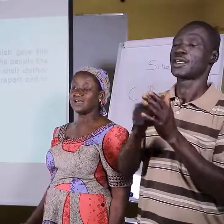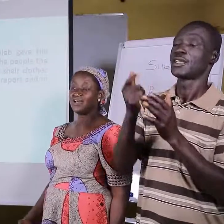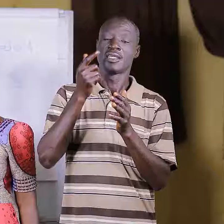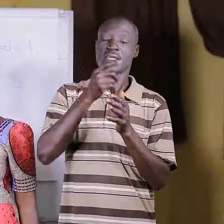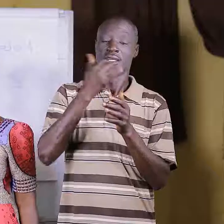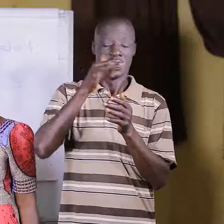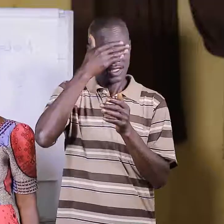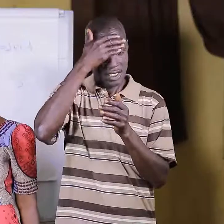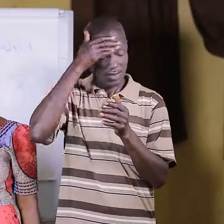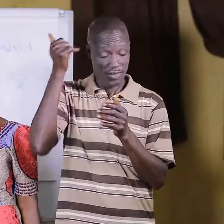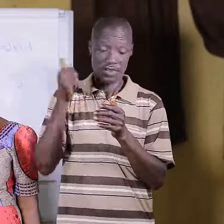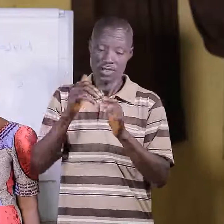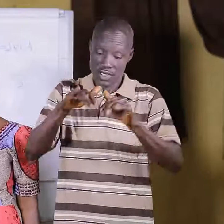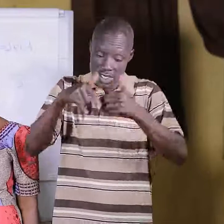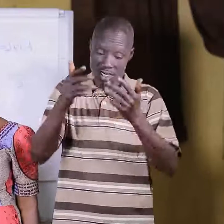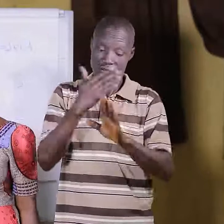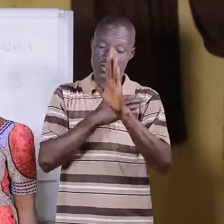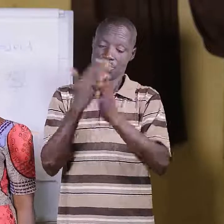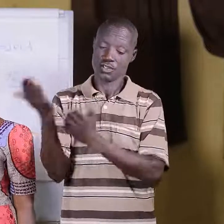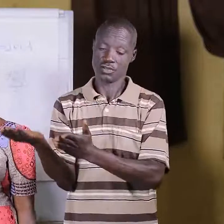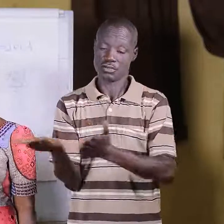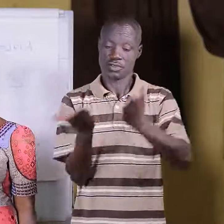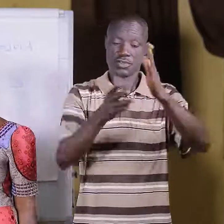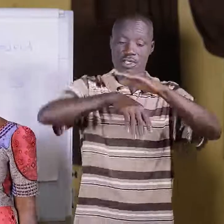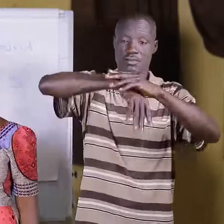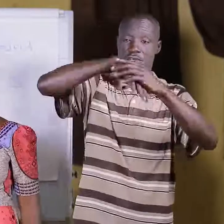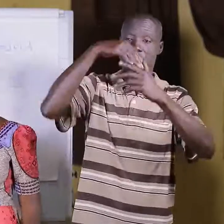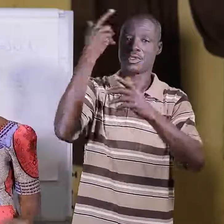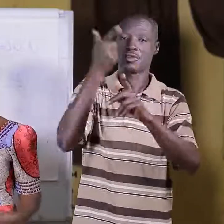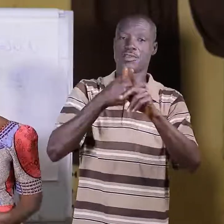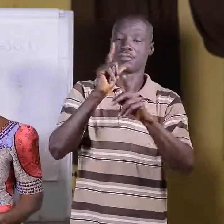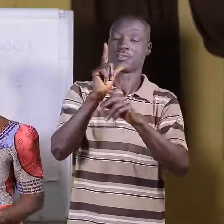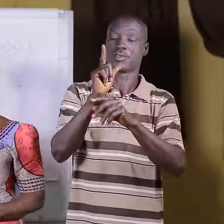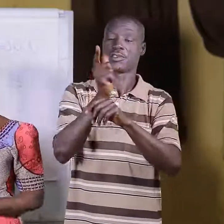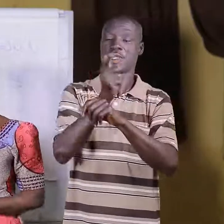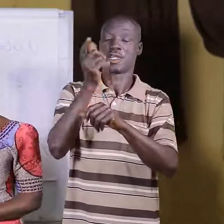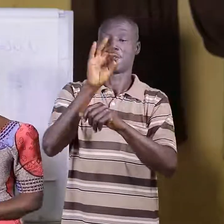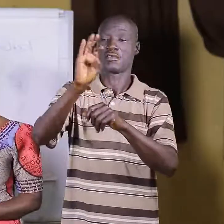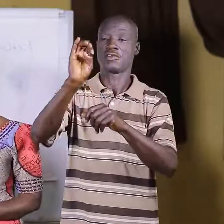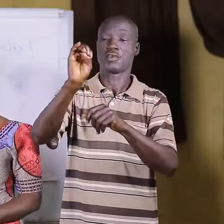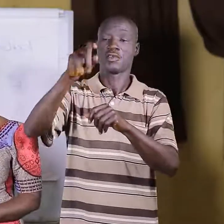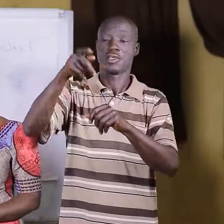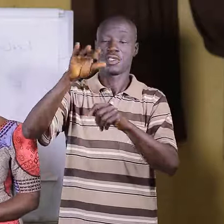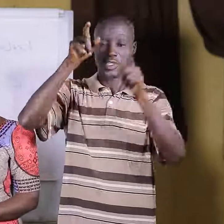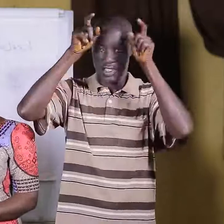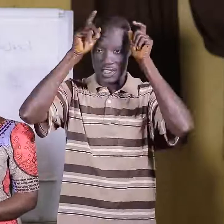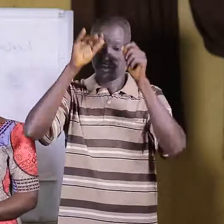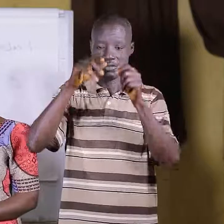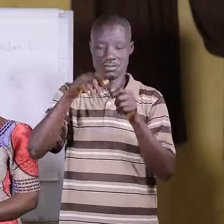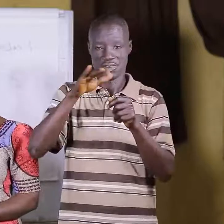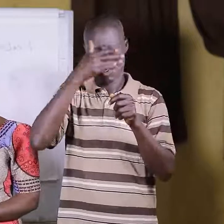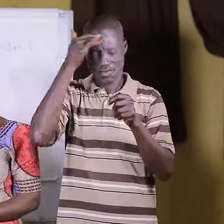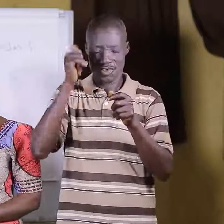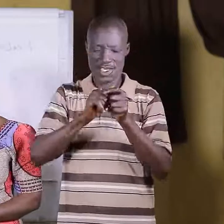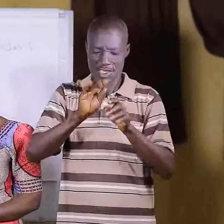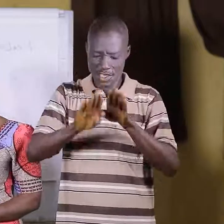God brought them out of the land of Egypt. They walked through the Red Sea on dry ground. Who